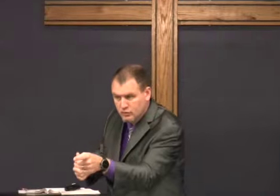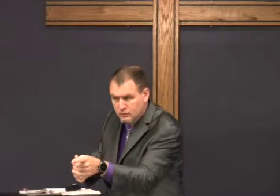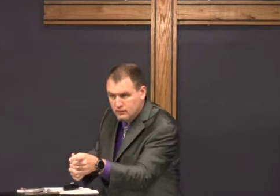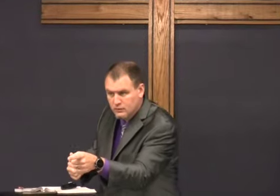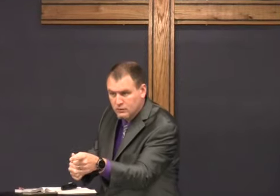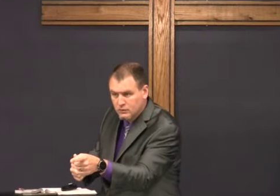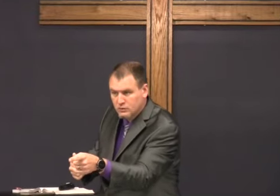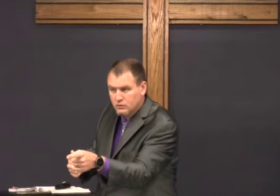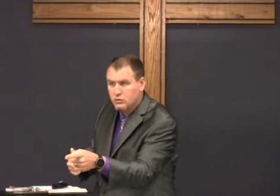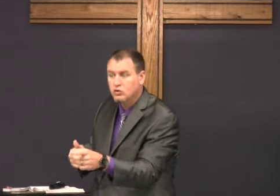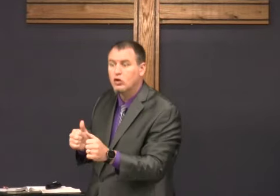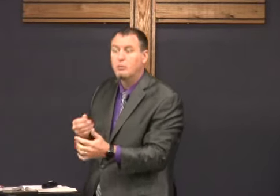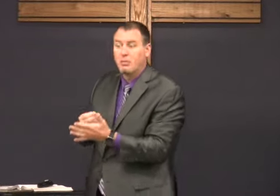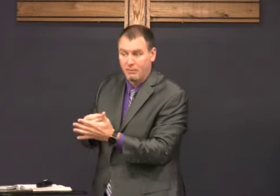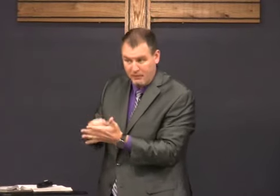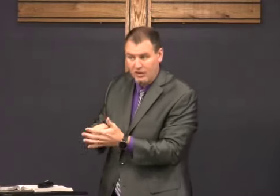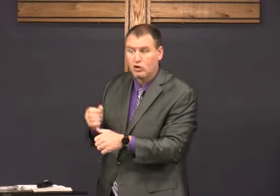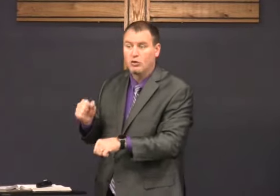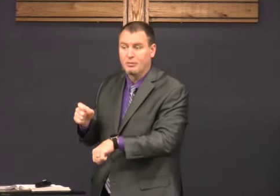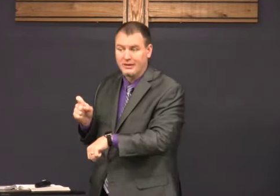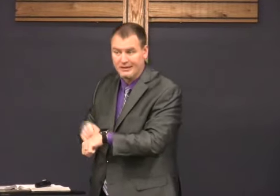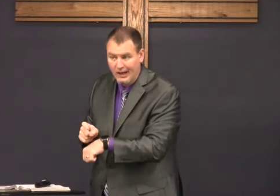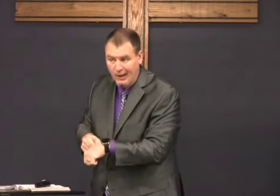Spreading the word to others.